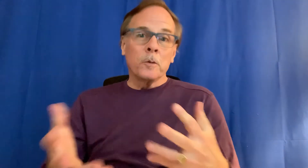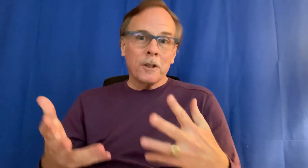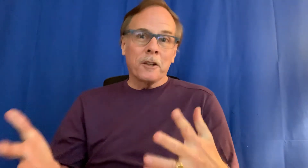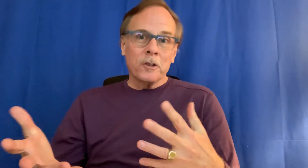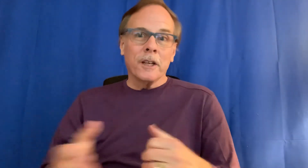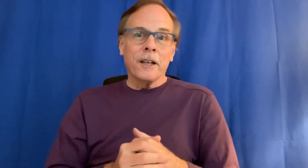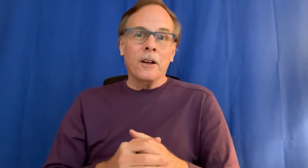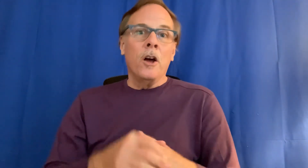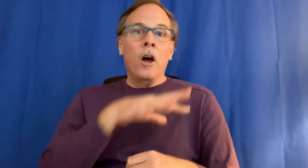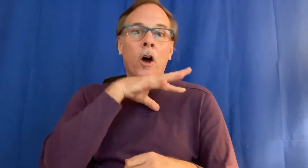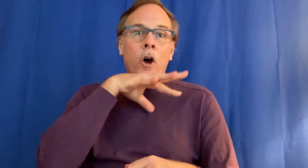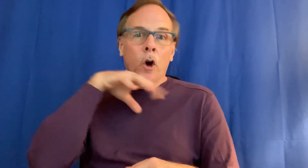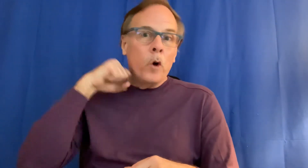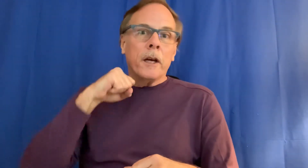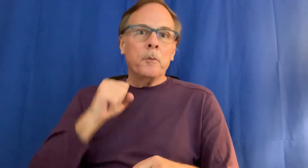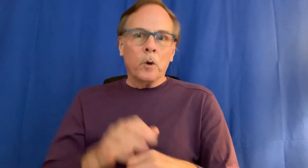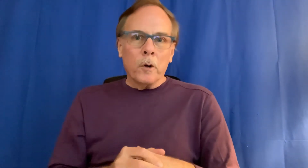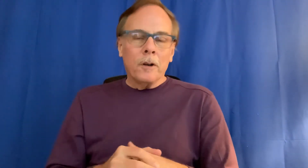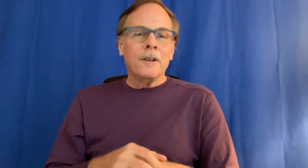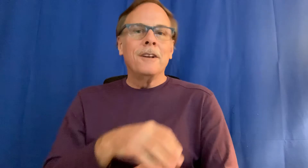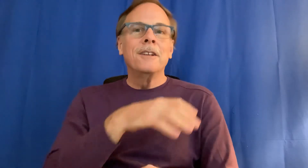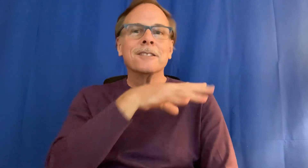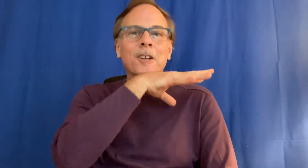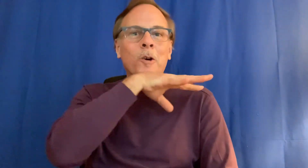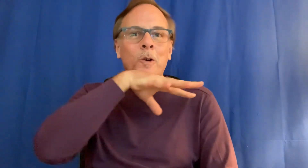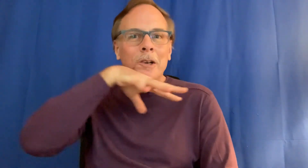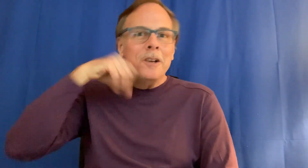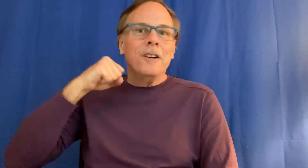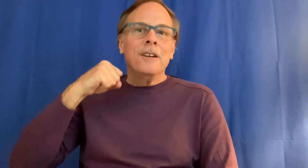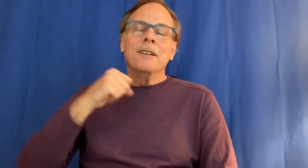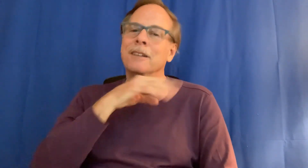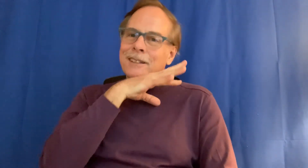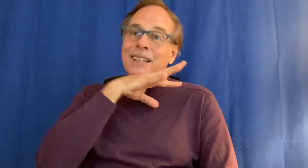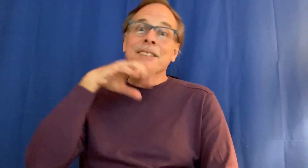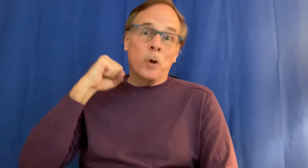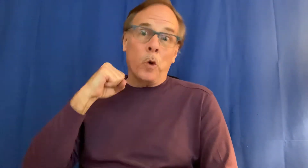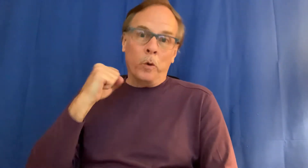like you're saying, okay, boomer. So that's old,